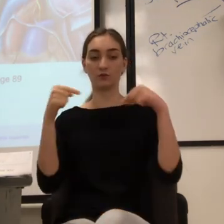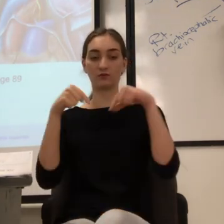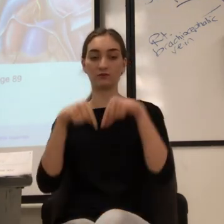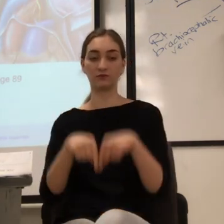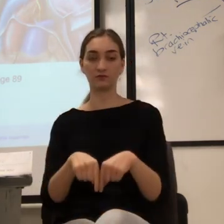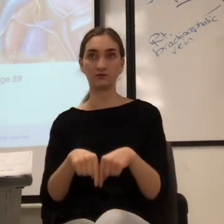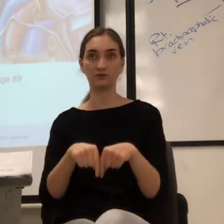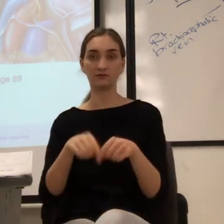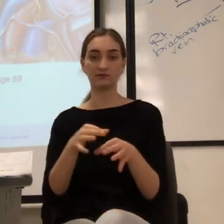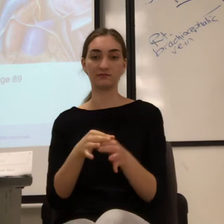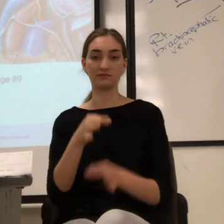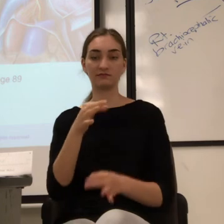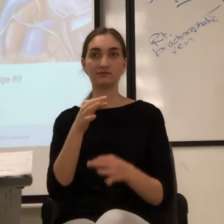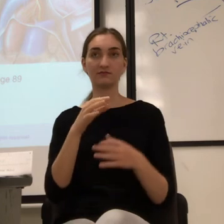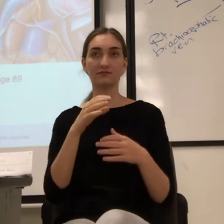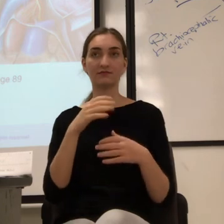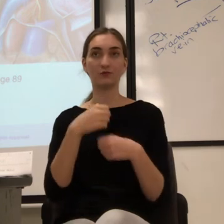atrium,